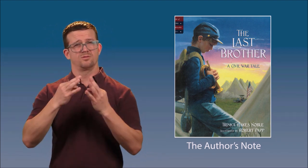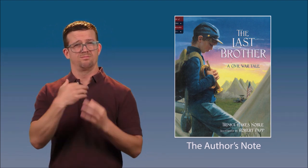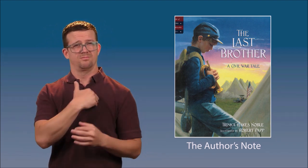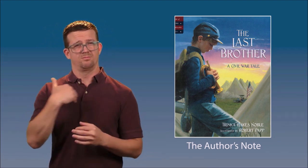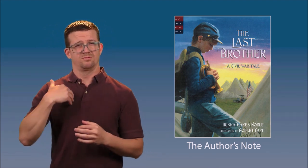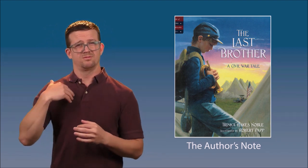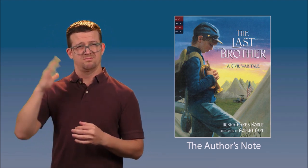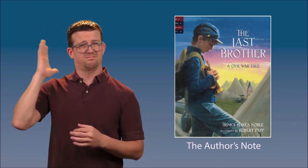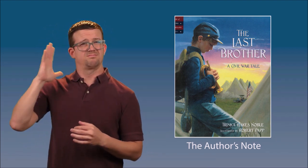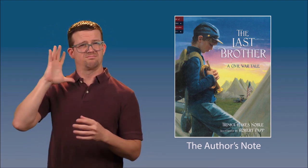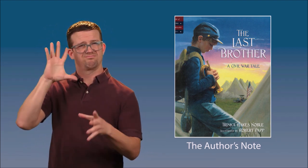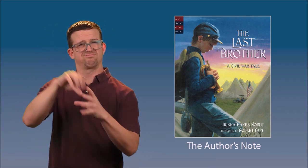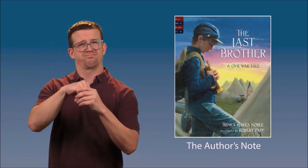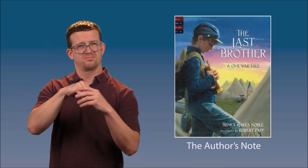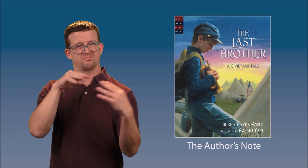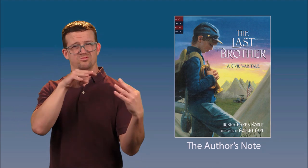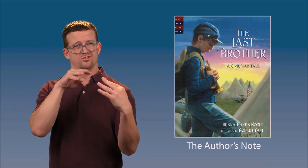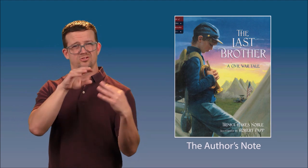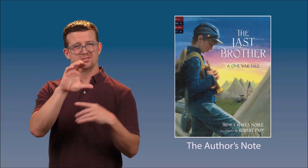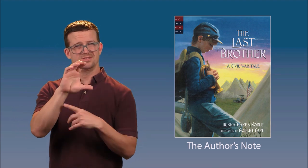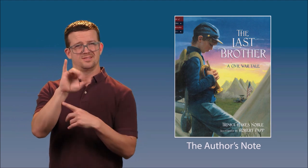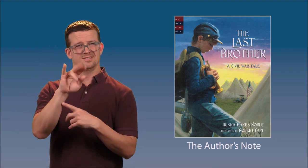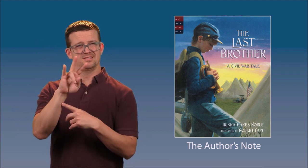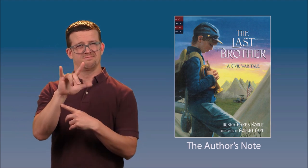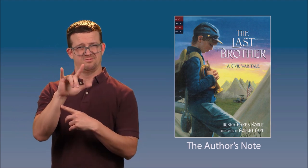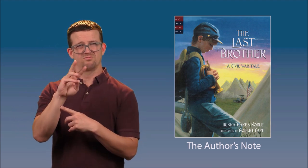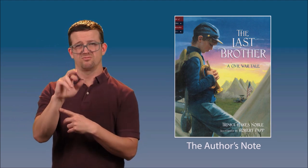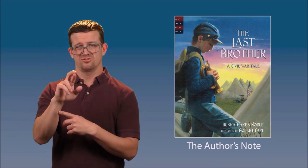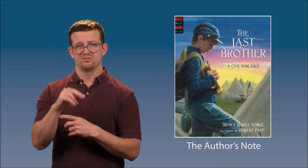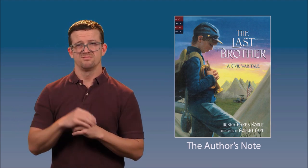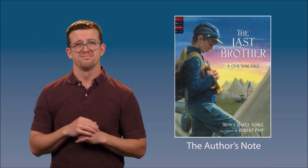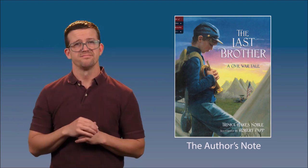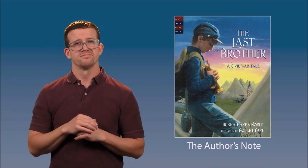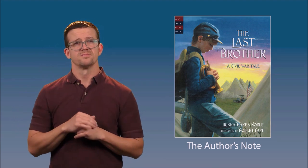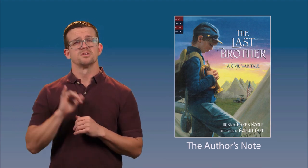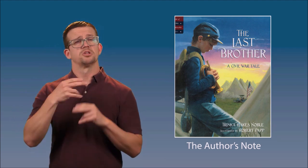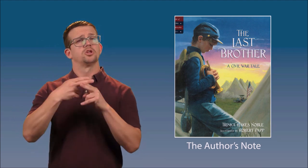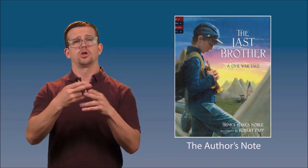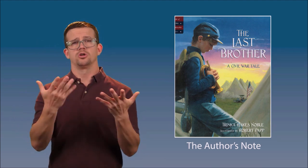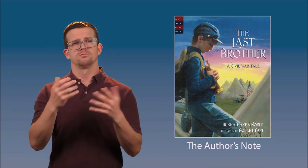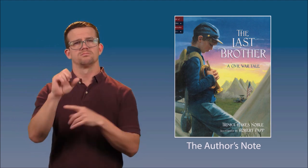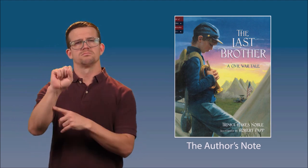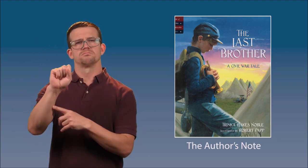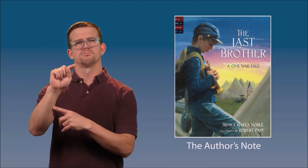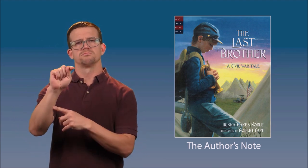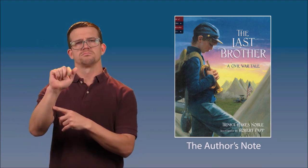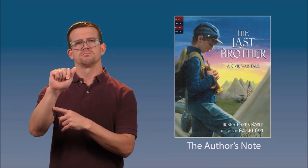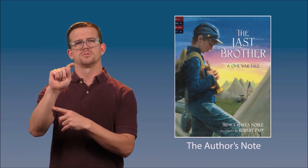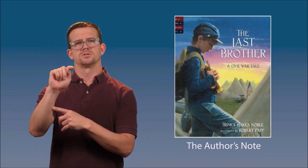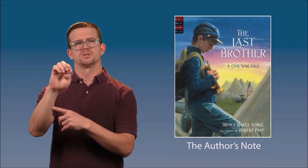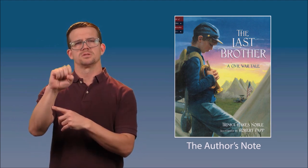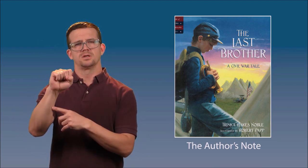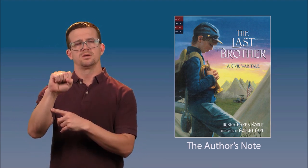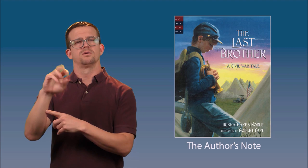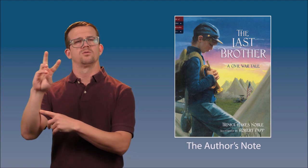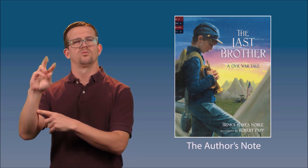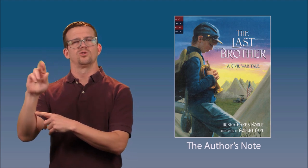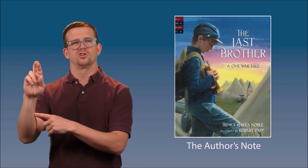Nearly 100 of my ancestors were in the Civil War, which they called the States